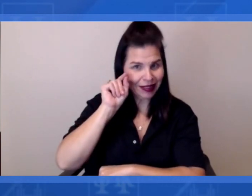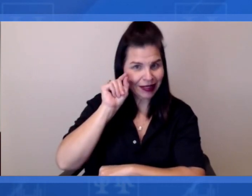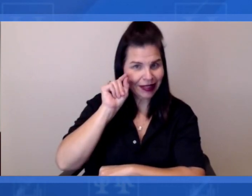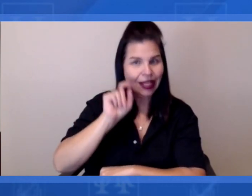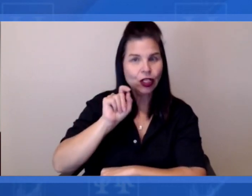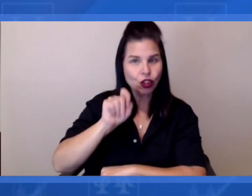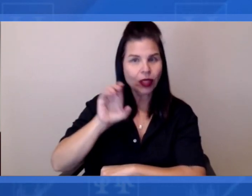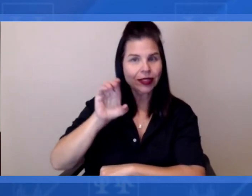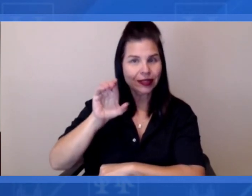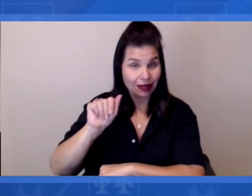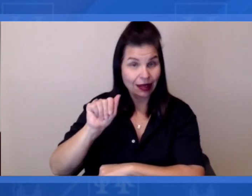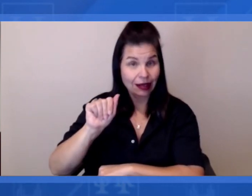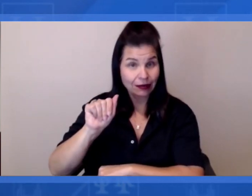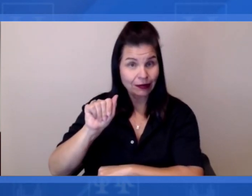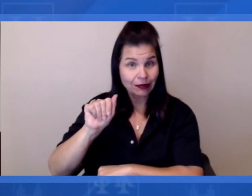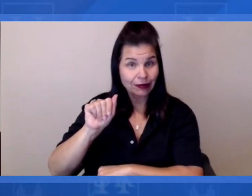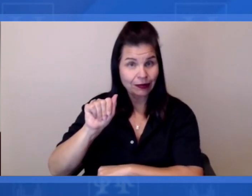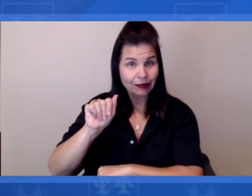engage.hamilton.ca.